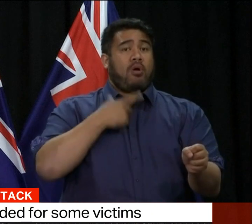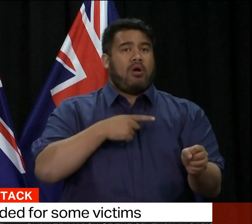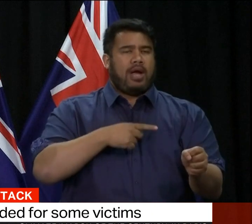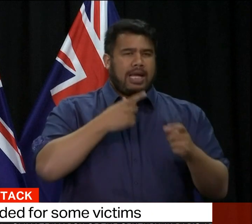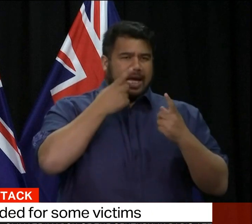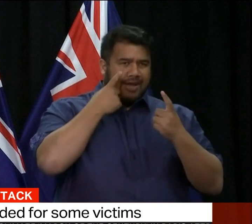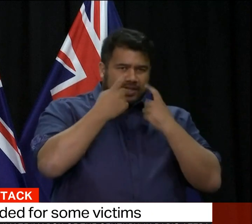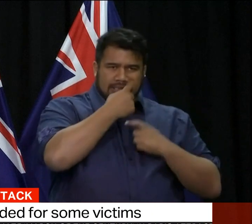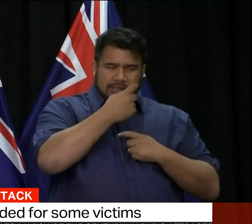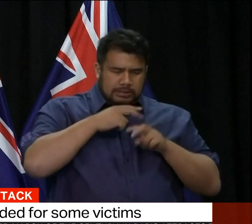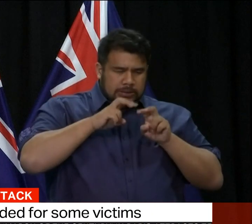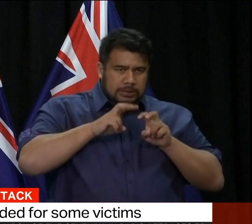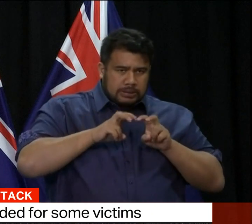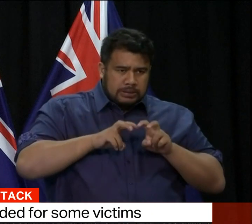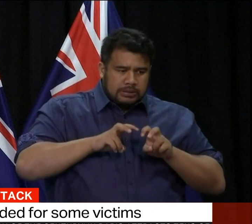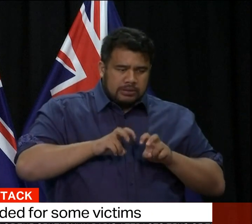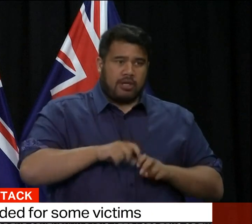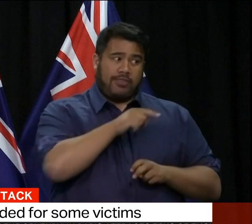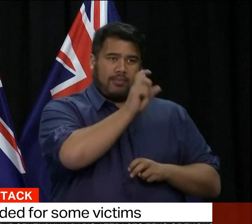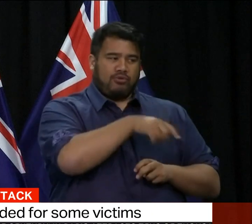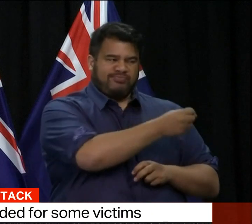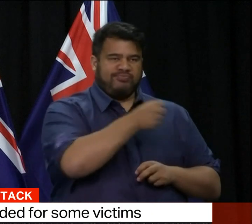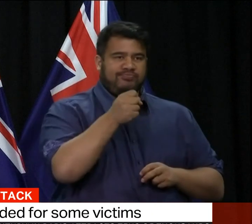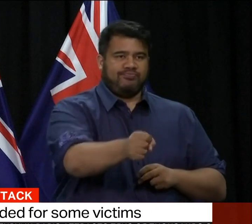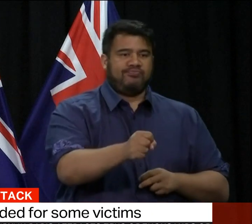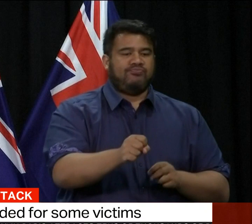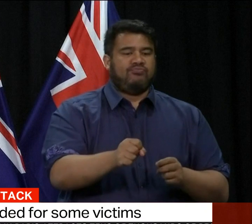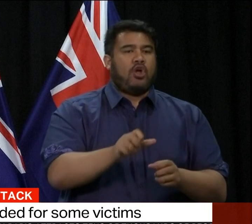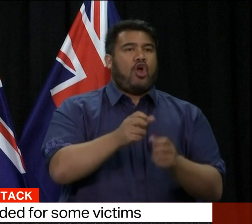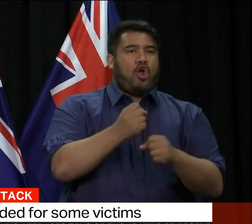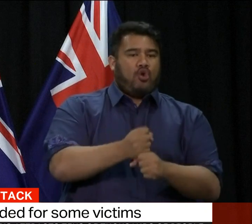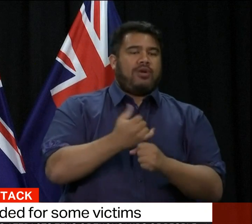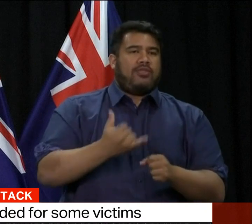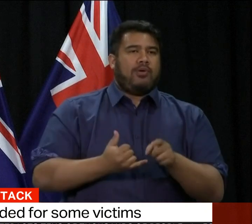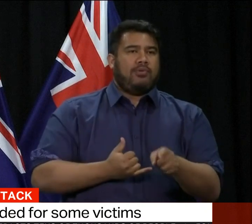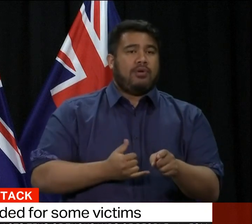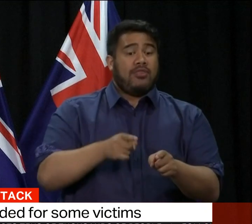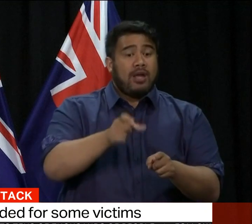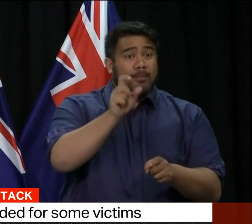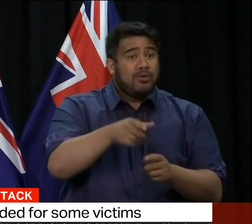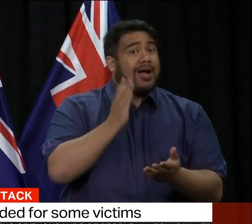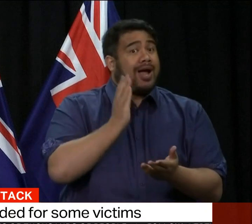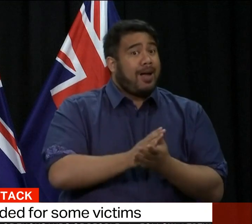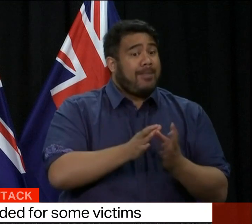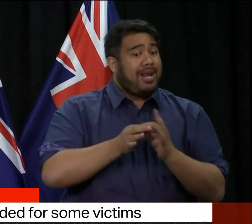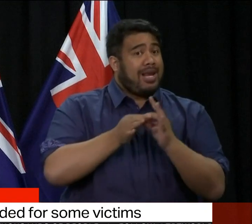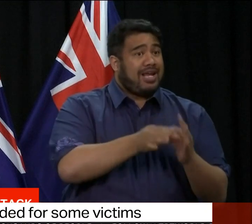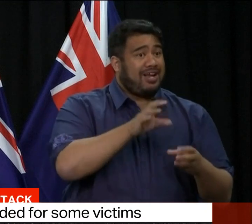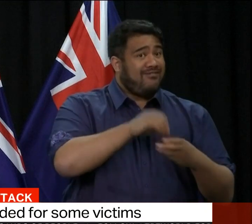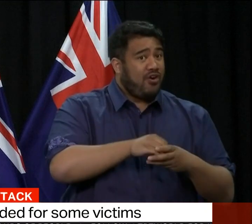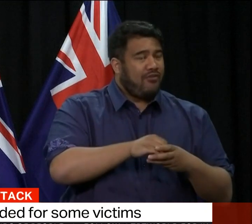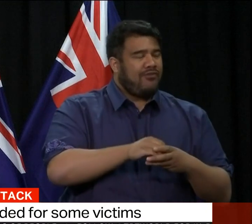collected during the investigation, but there is no information to suggest that person is linked to the attacks.